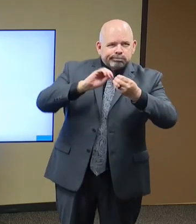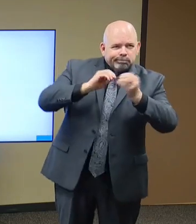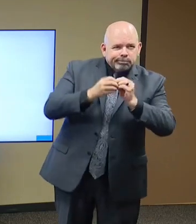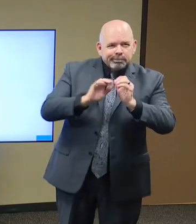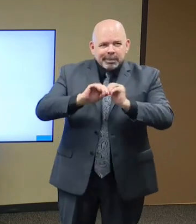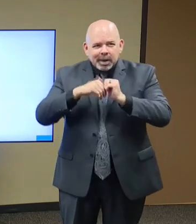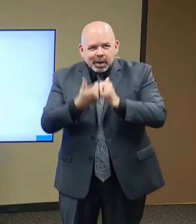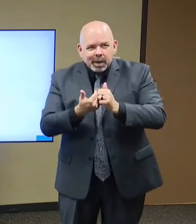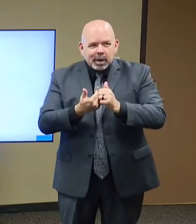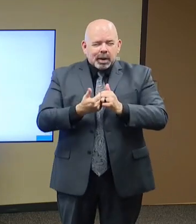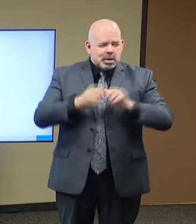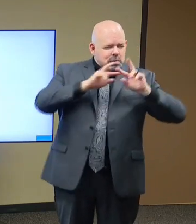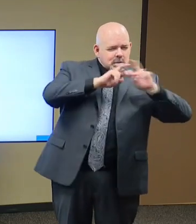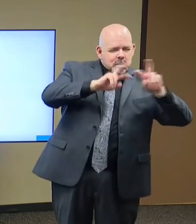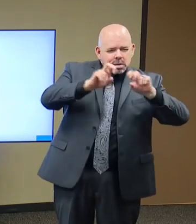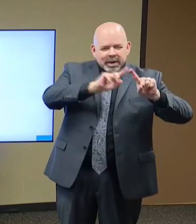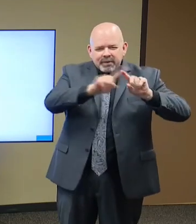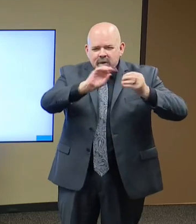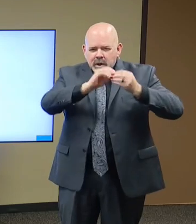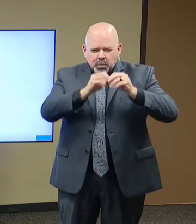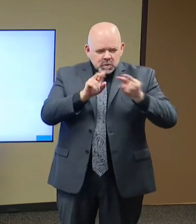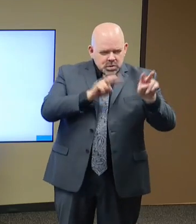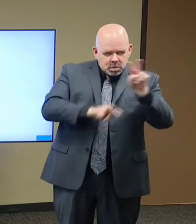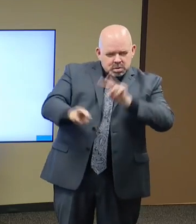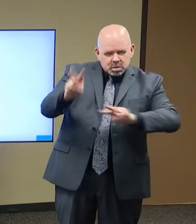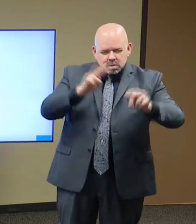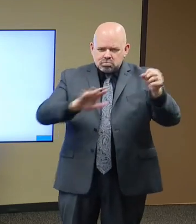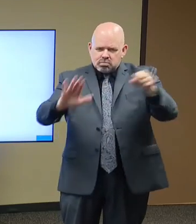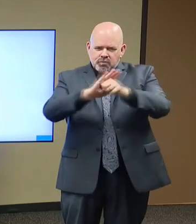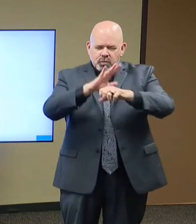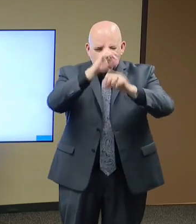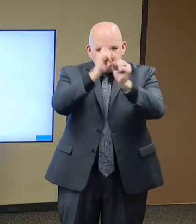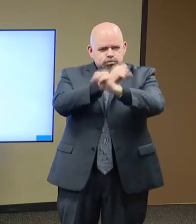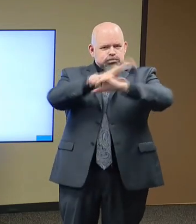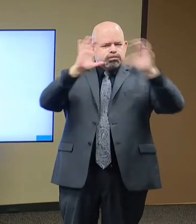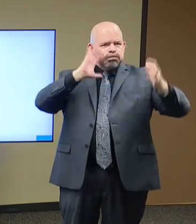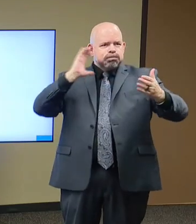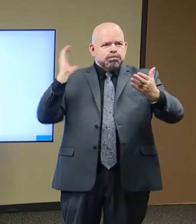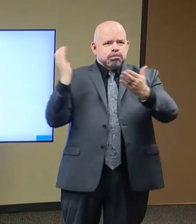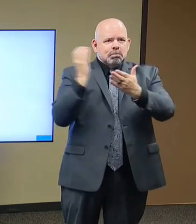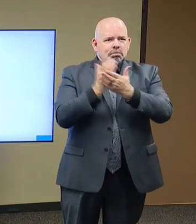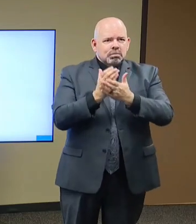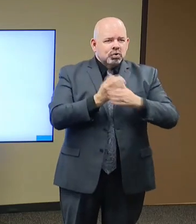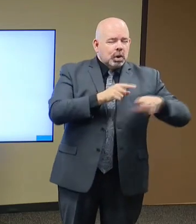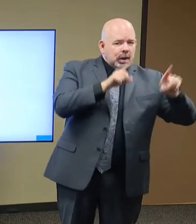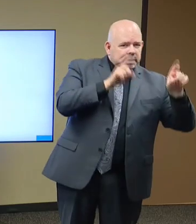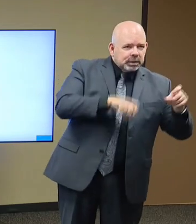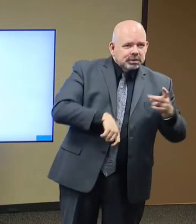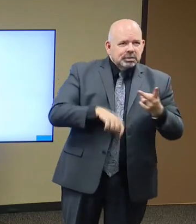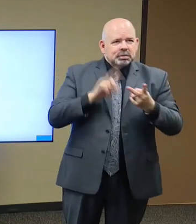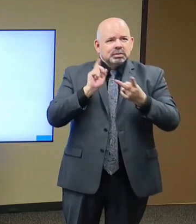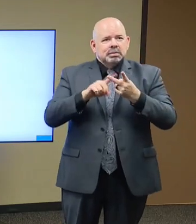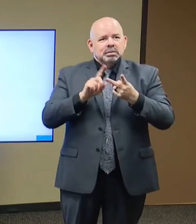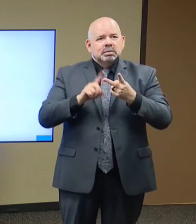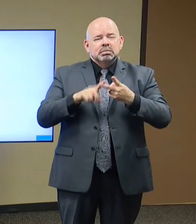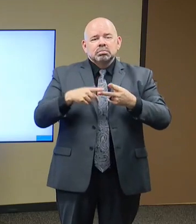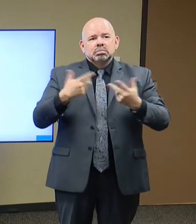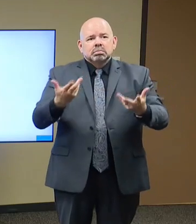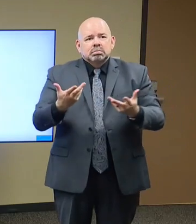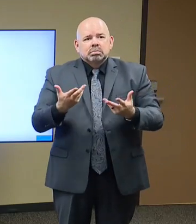indicators, we've been looking at some of the diagnostic testing and surveillance and assessing,